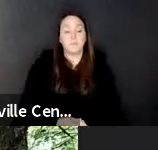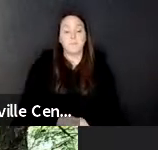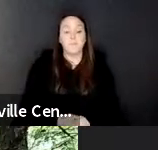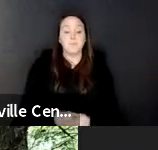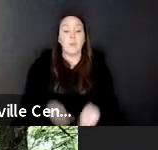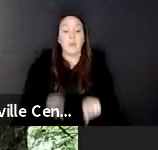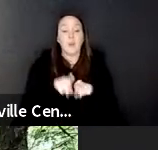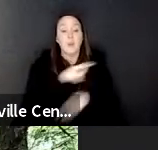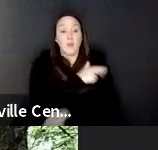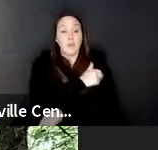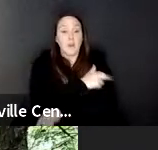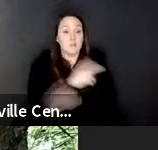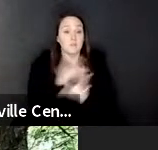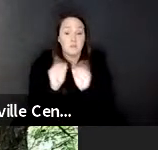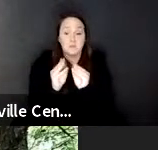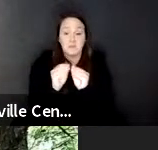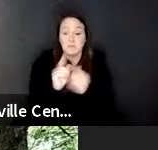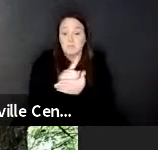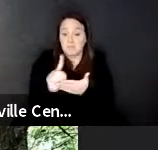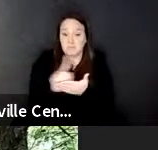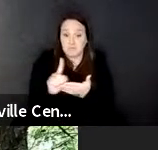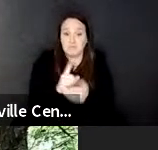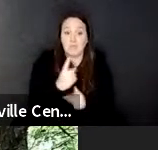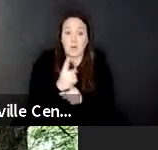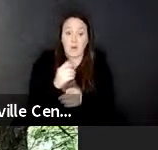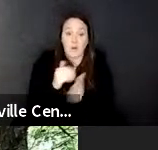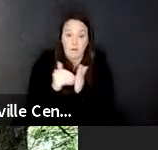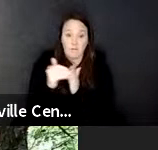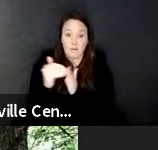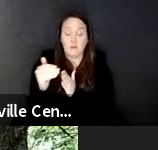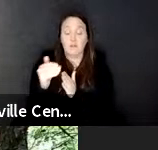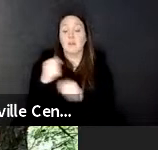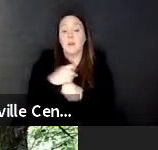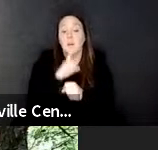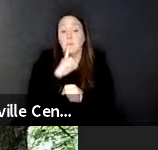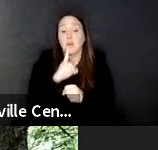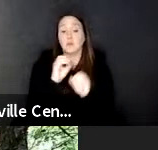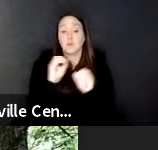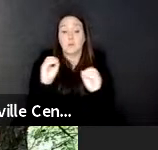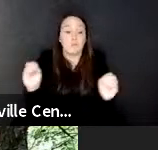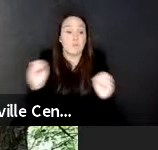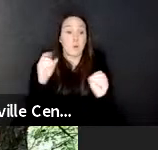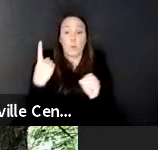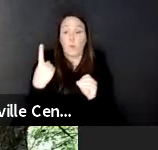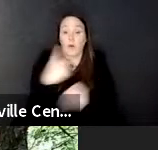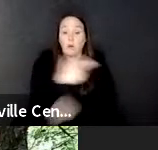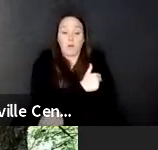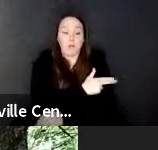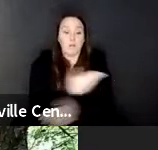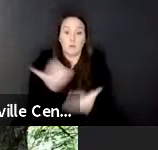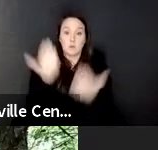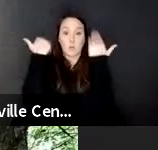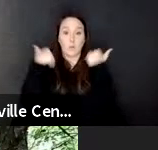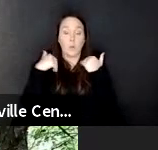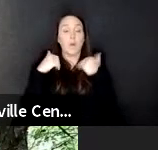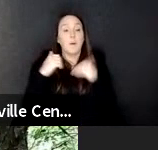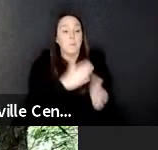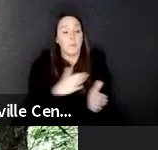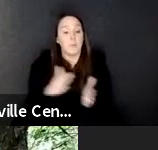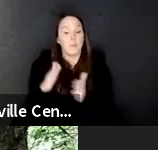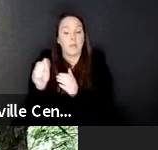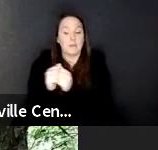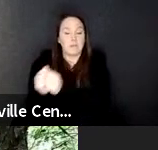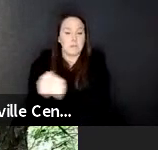systems continue to meet routinely, work together to ensure that no system is impacted disproportionately, and plan their response together to best serve